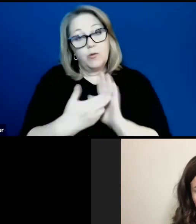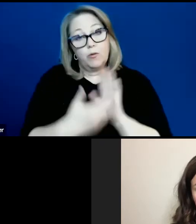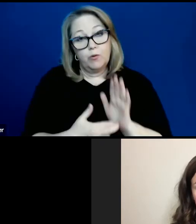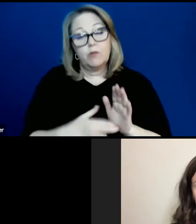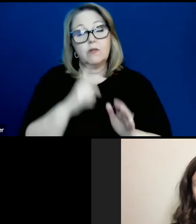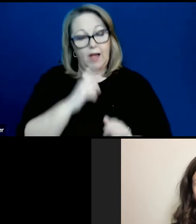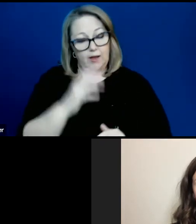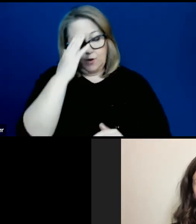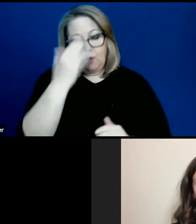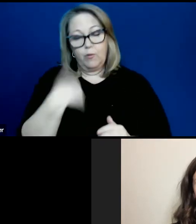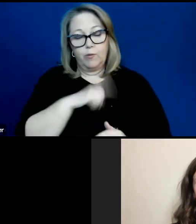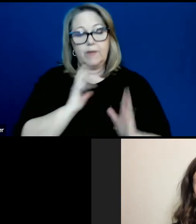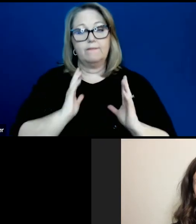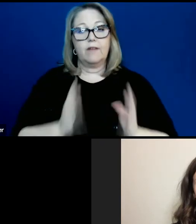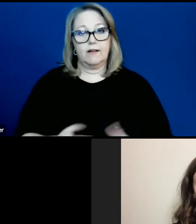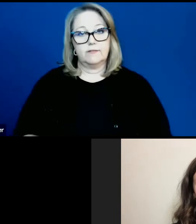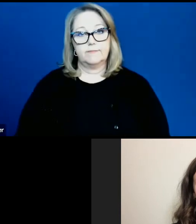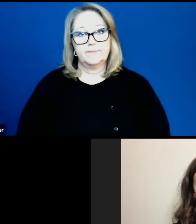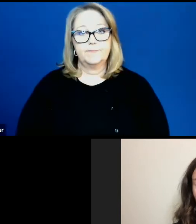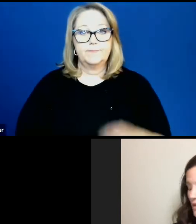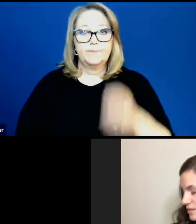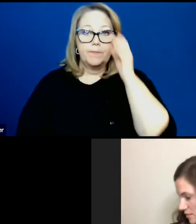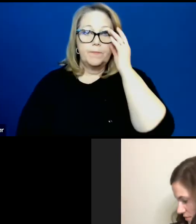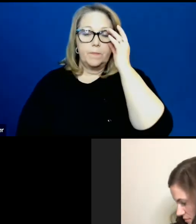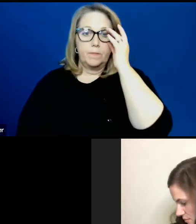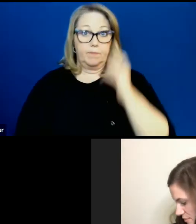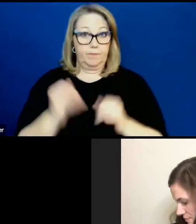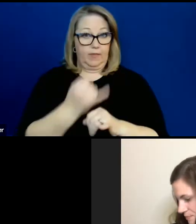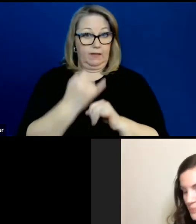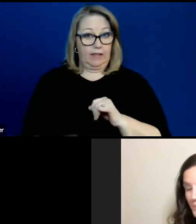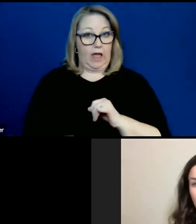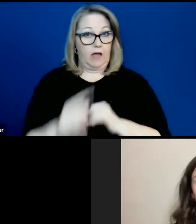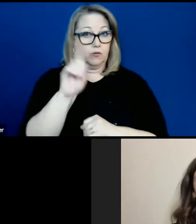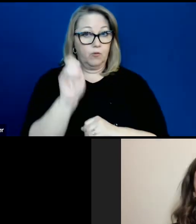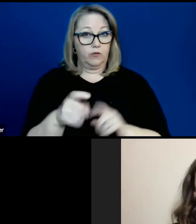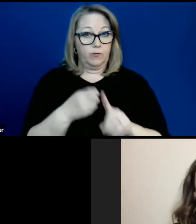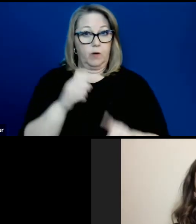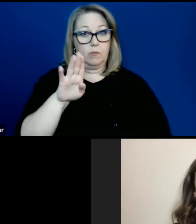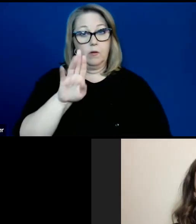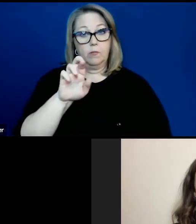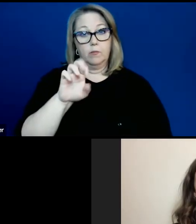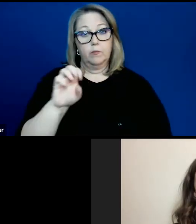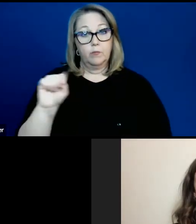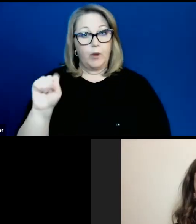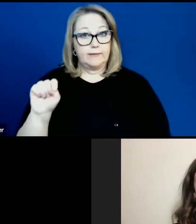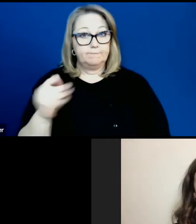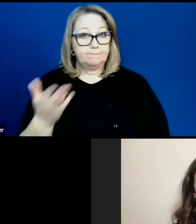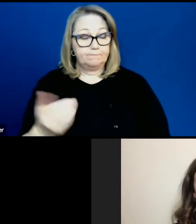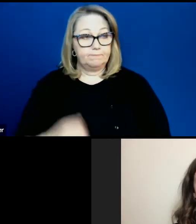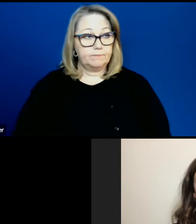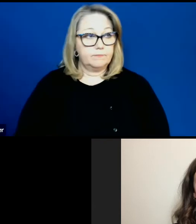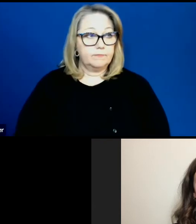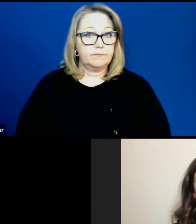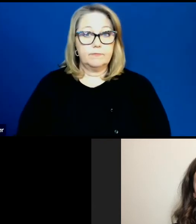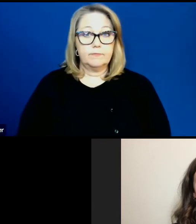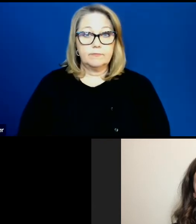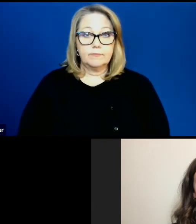Thank you, Governor. Thank you for the question. The last question I have is from Brett Forrest. Brett, can unmute and ask the governor your question or Shannon.